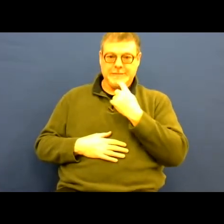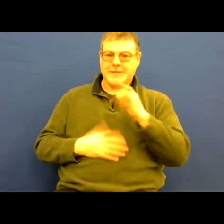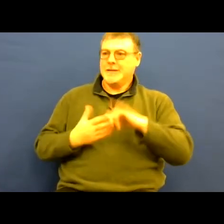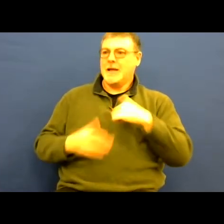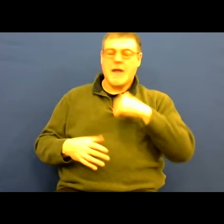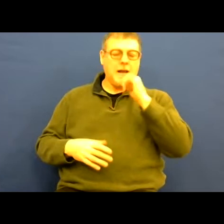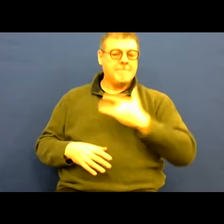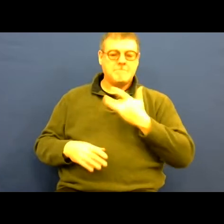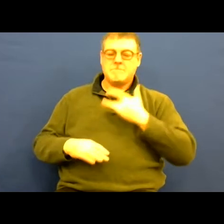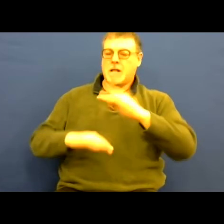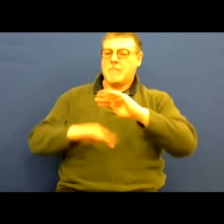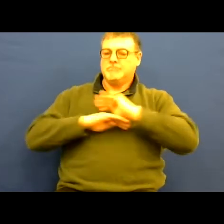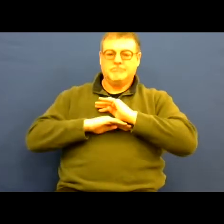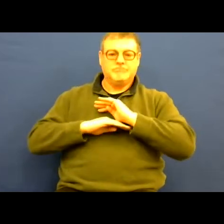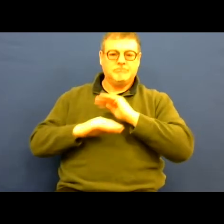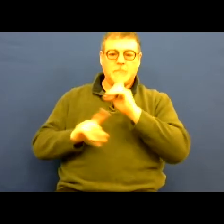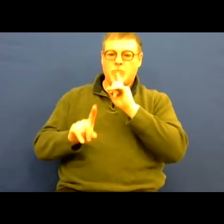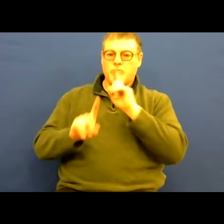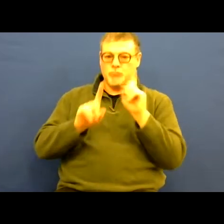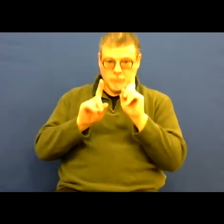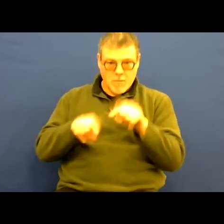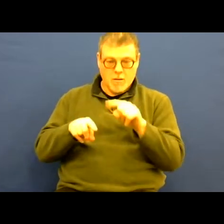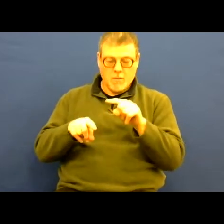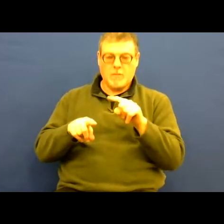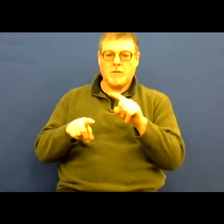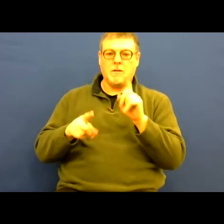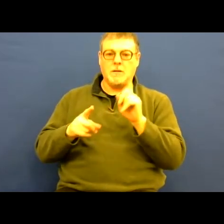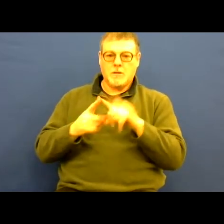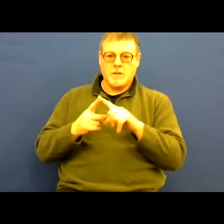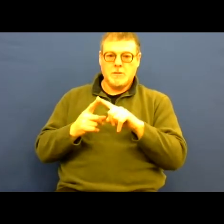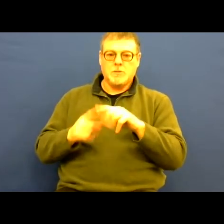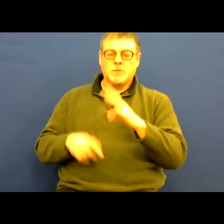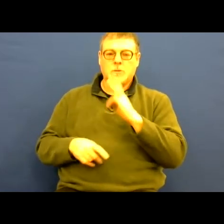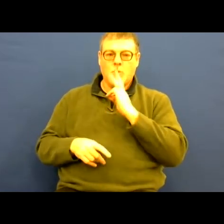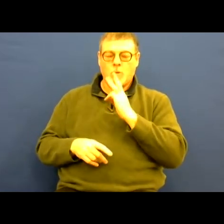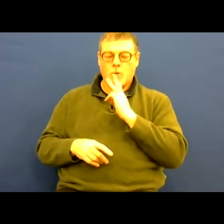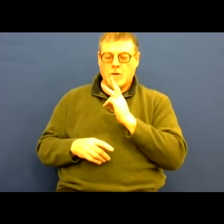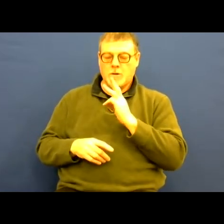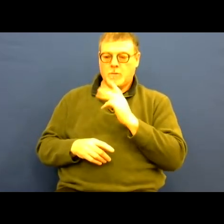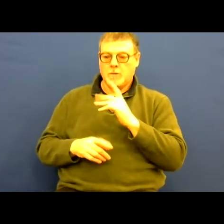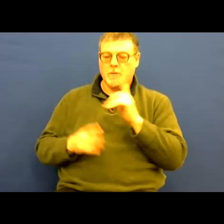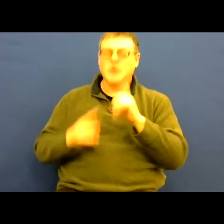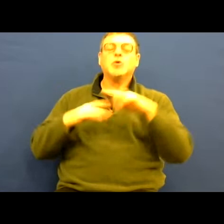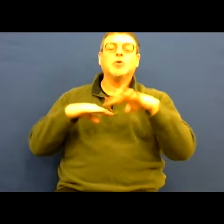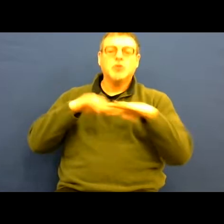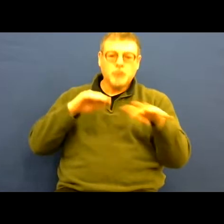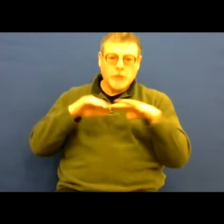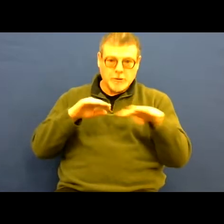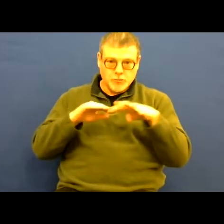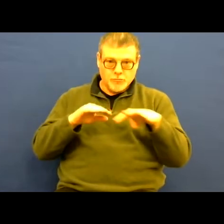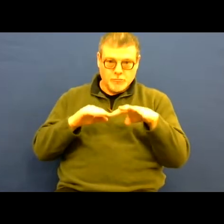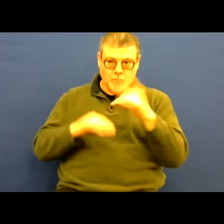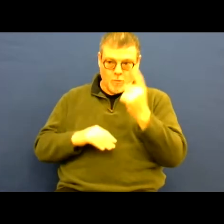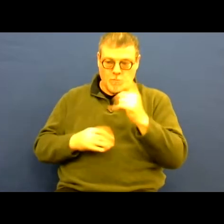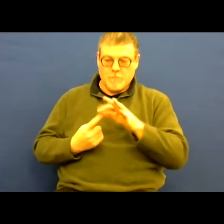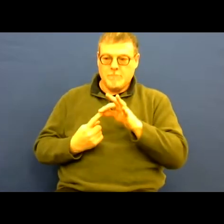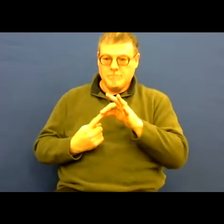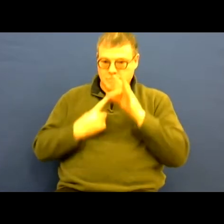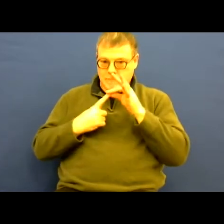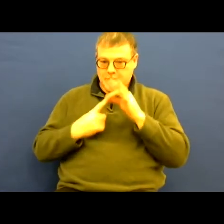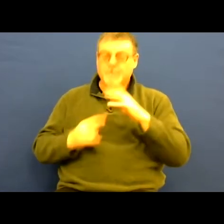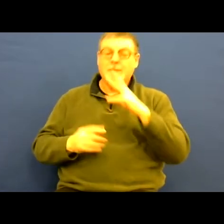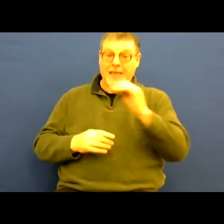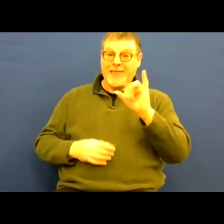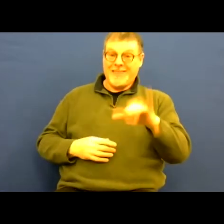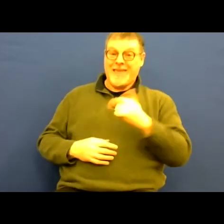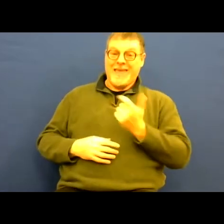they adequately responded to the water one, or to the drainage one especially, and that